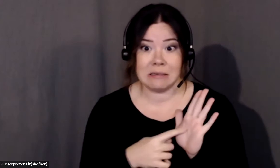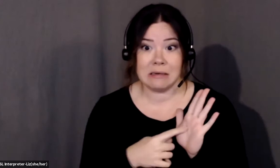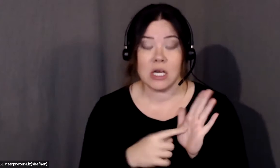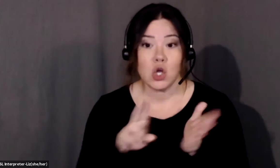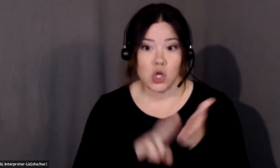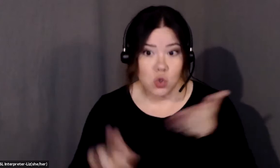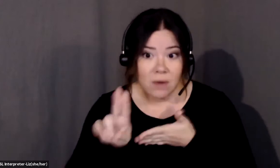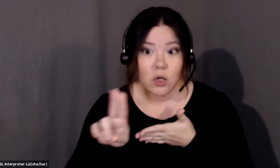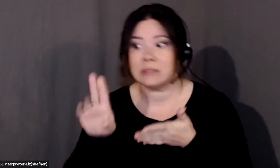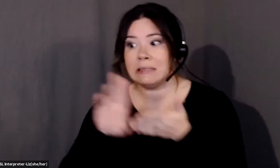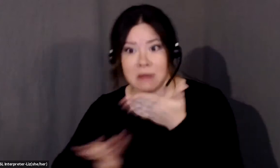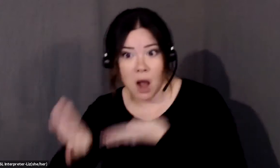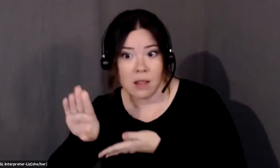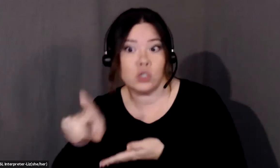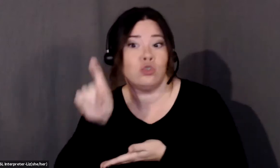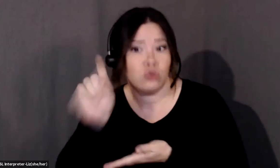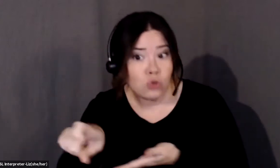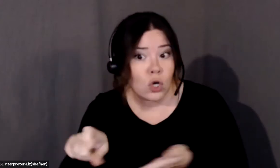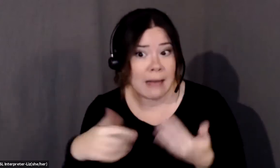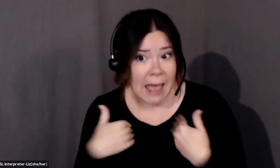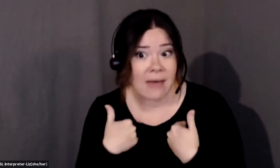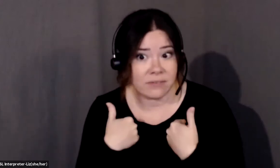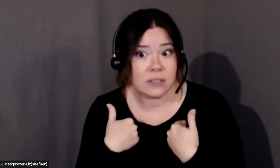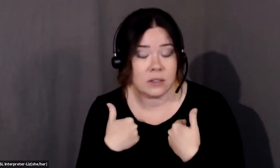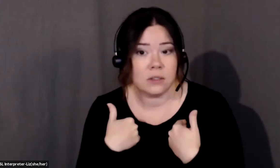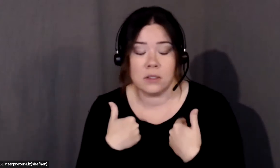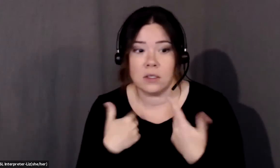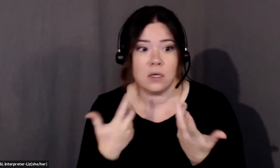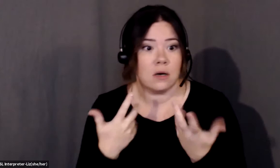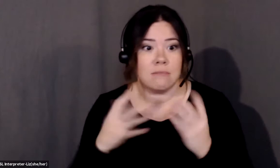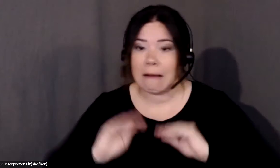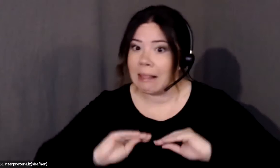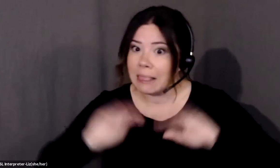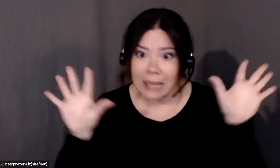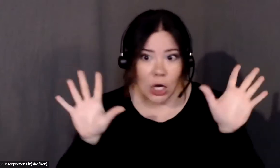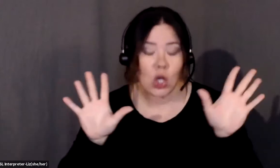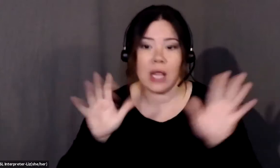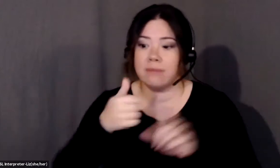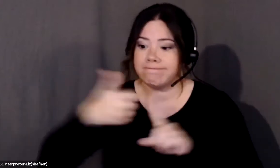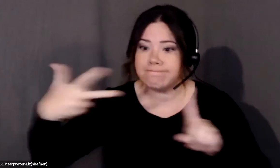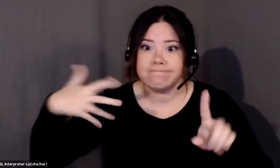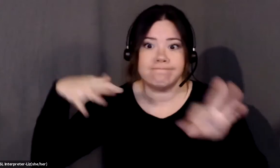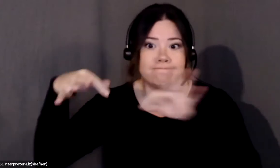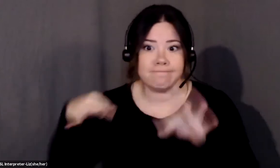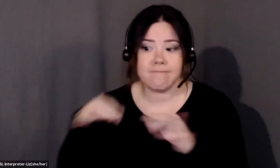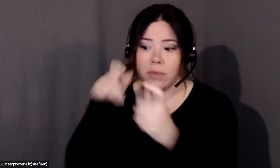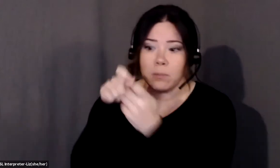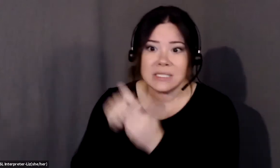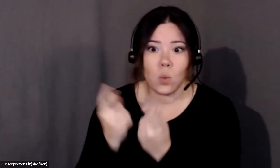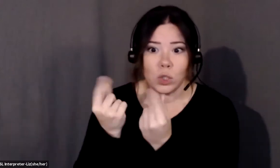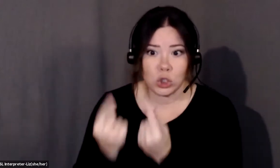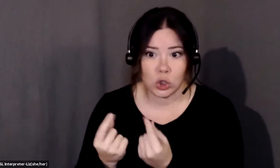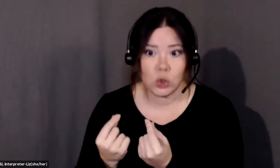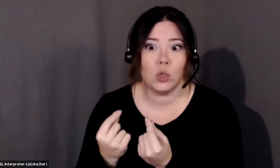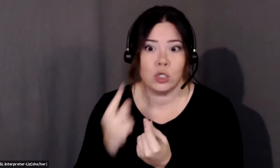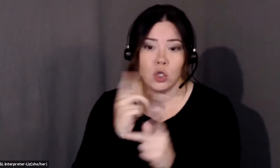universities, colleges should have a clearly articulated written procedure for addressing